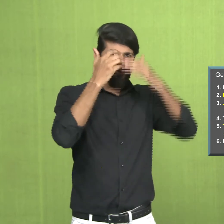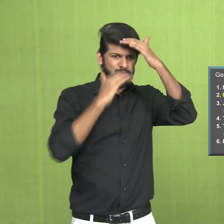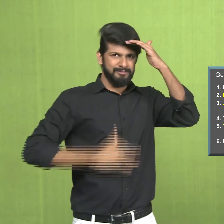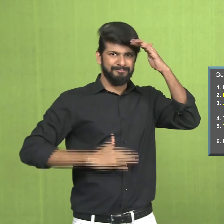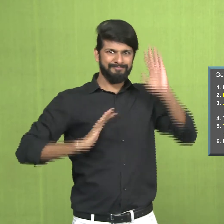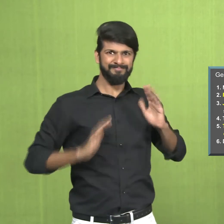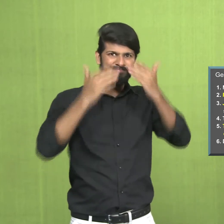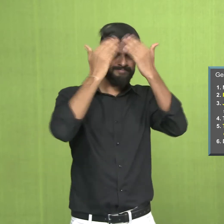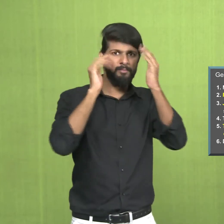The priest bust